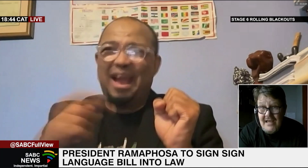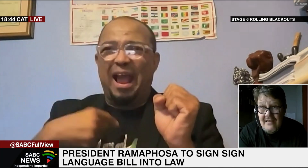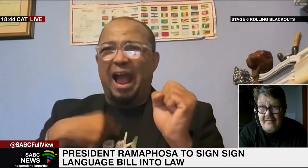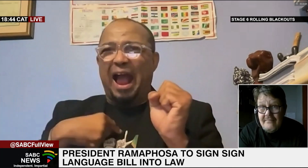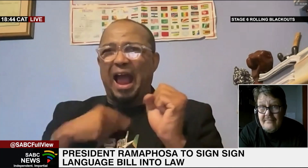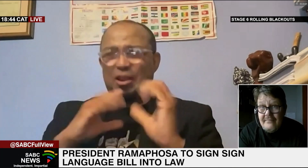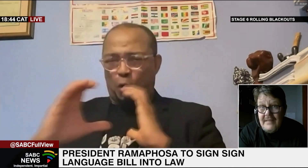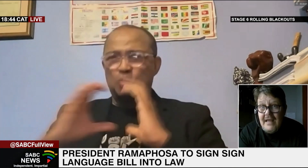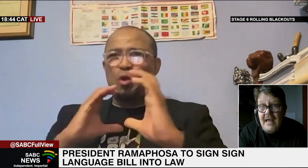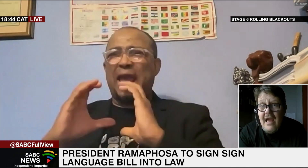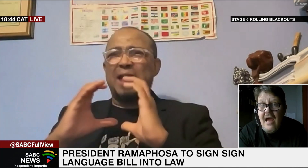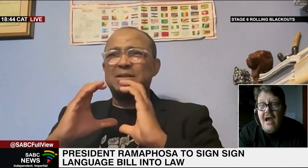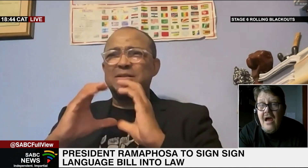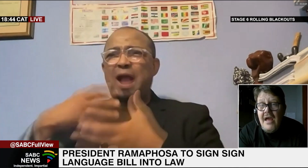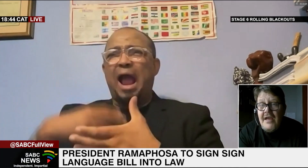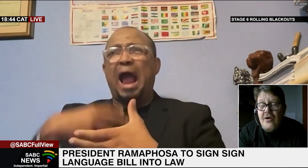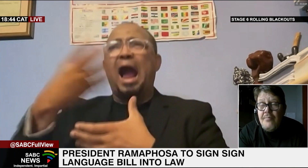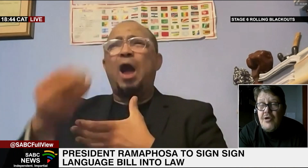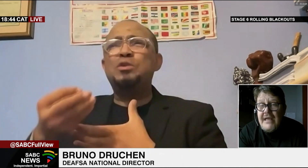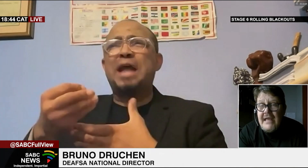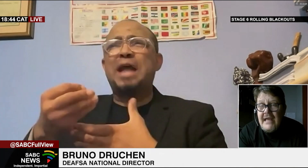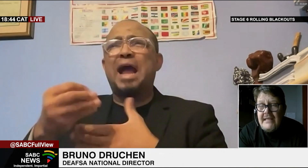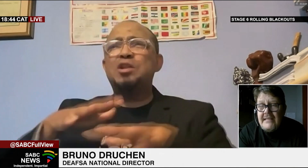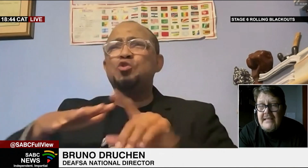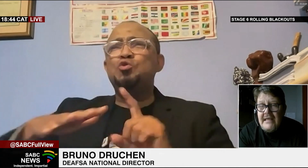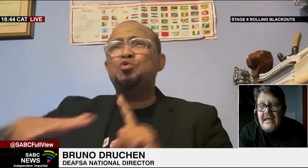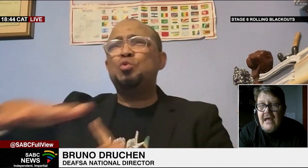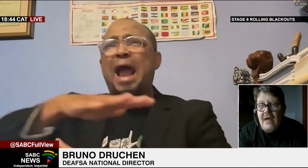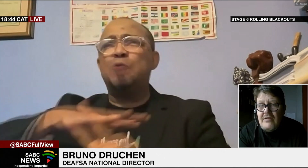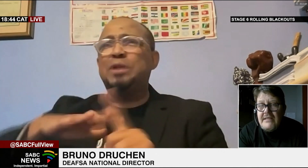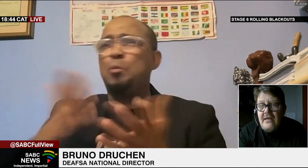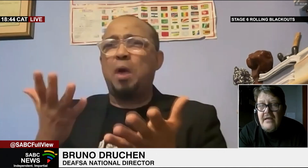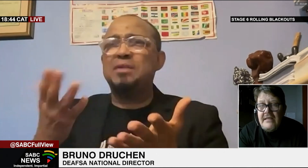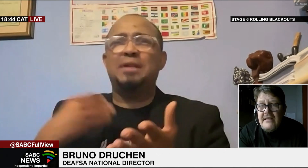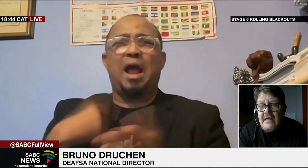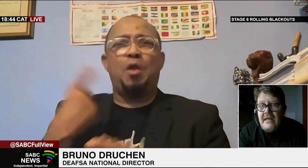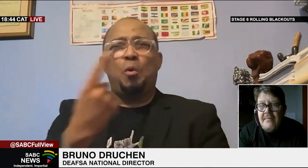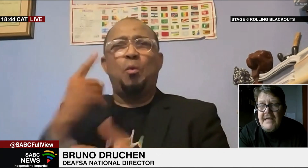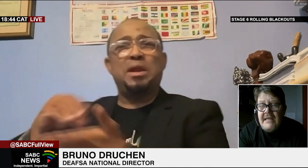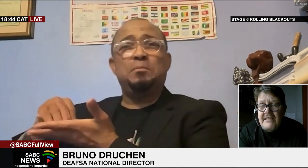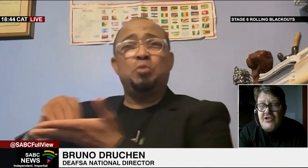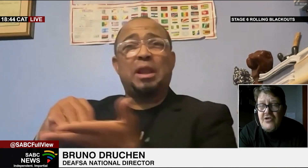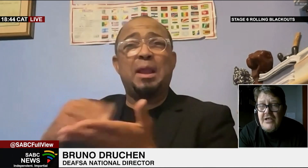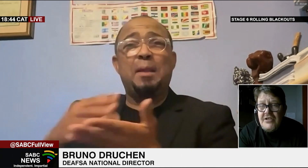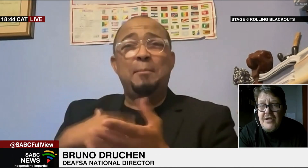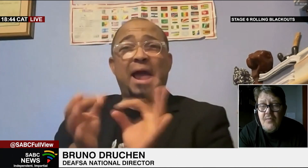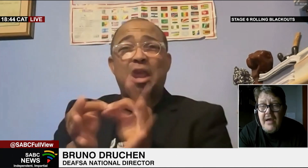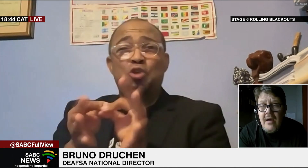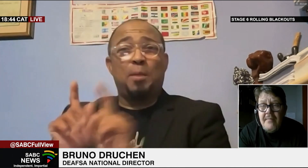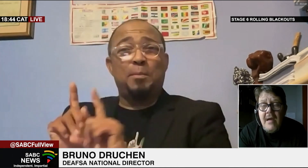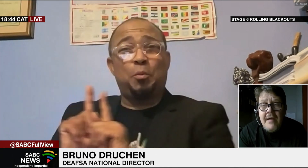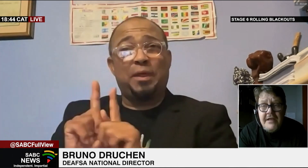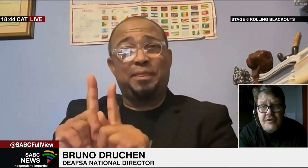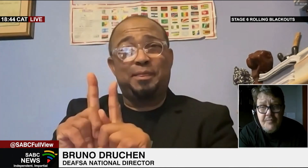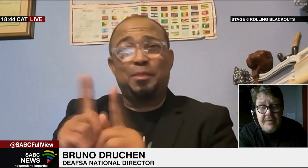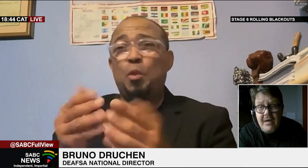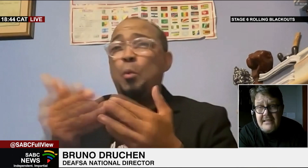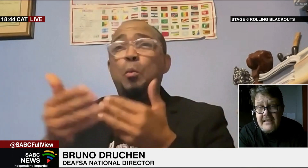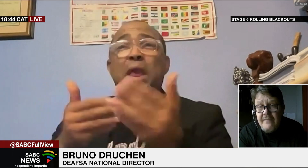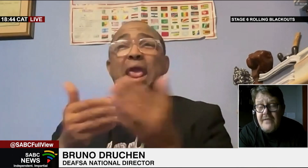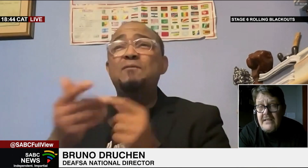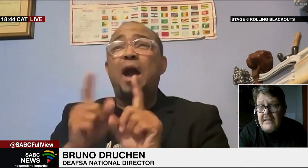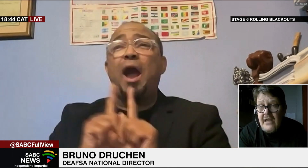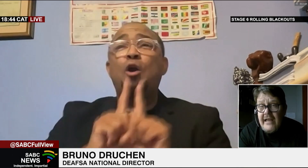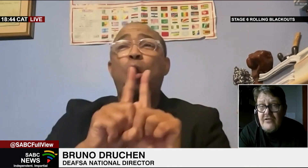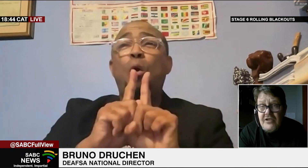every day. I communicate outside in a situation where I need to bring my